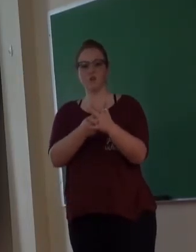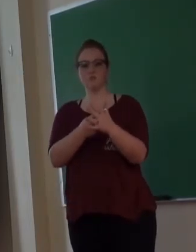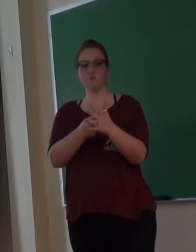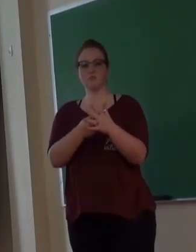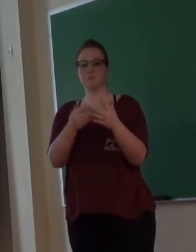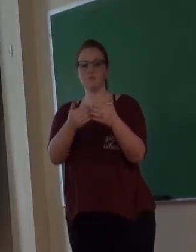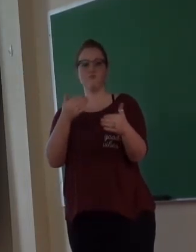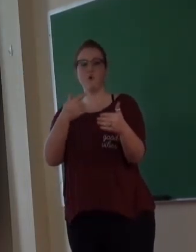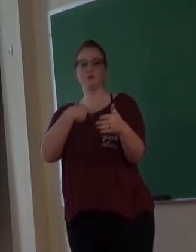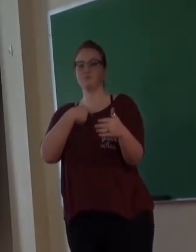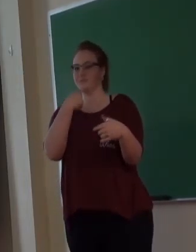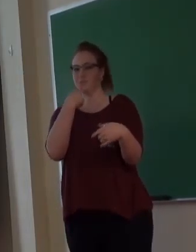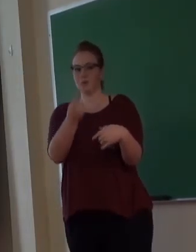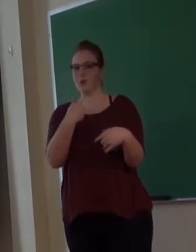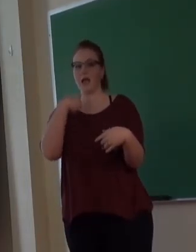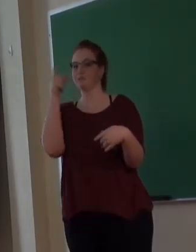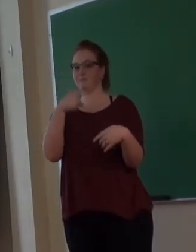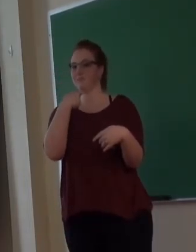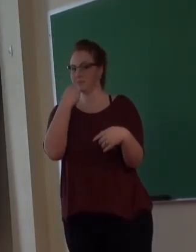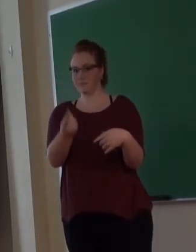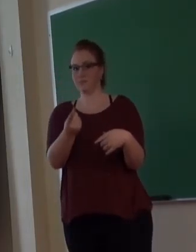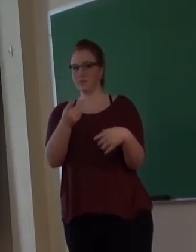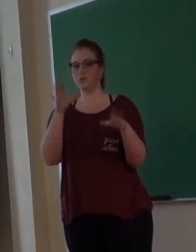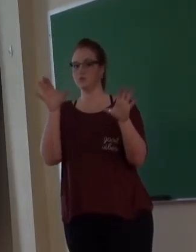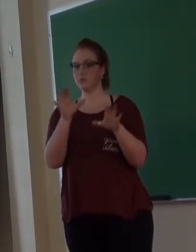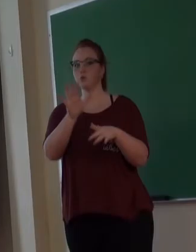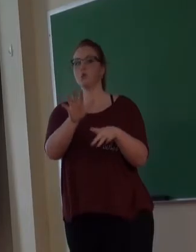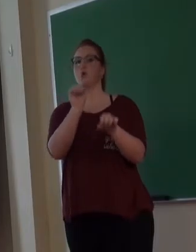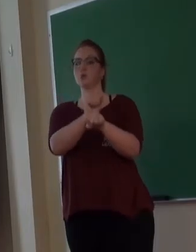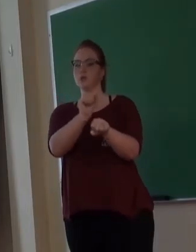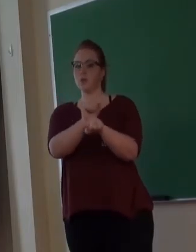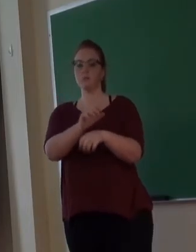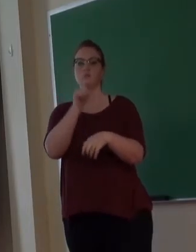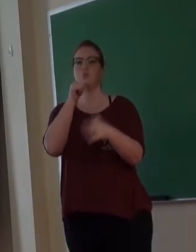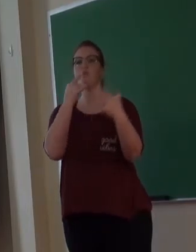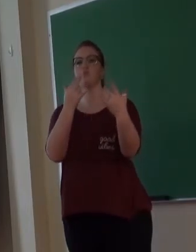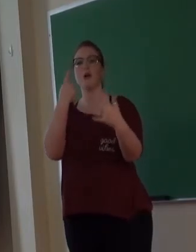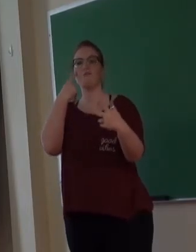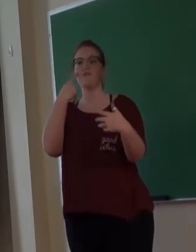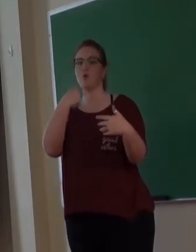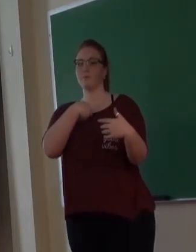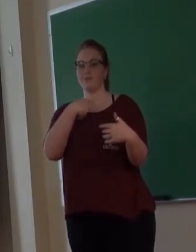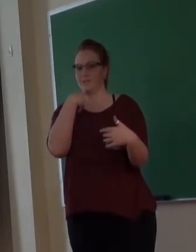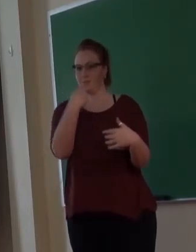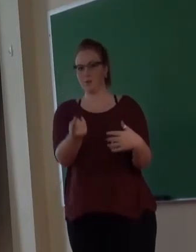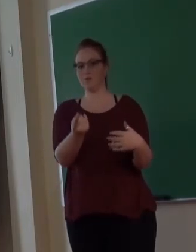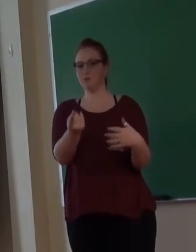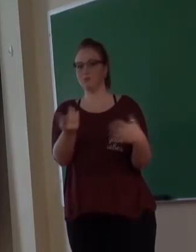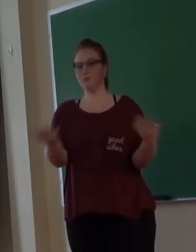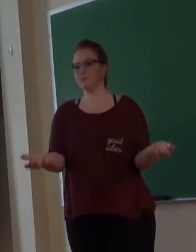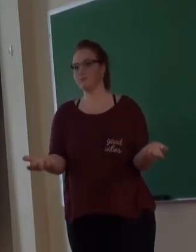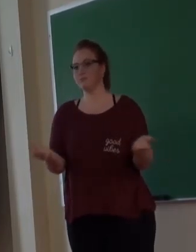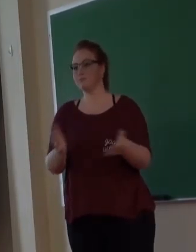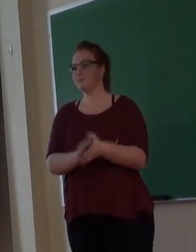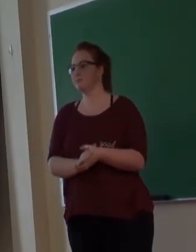to be accomplished, do it. Don't wait for somebody to tell you to do it. Okay? That's what